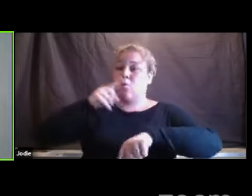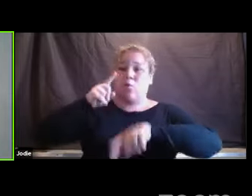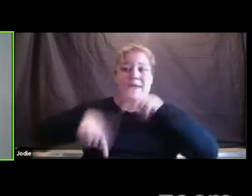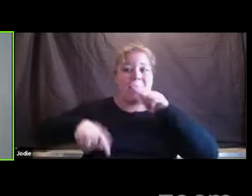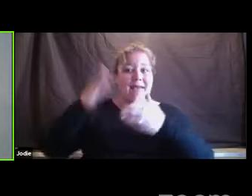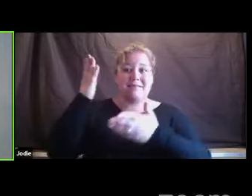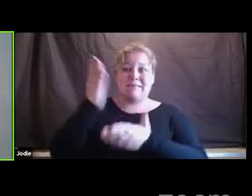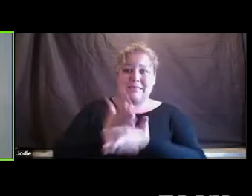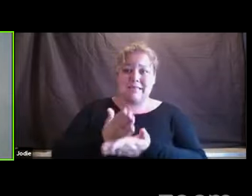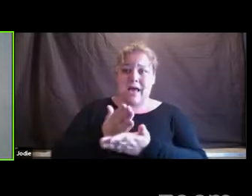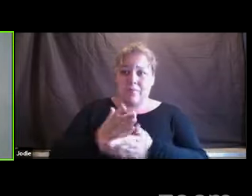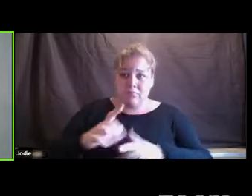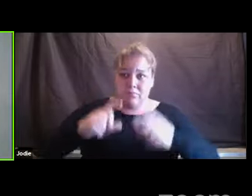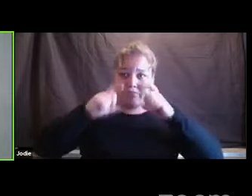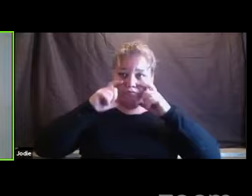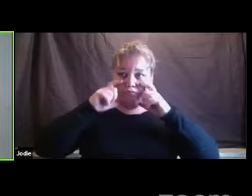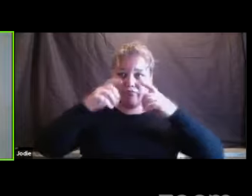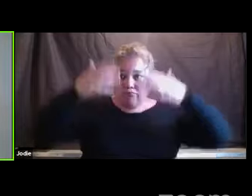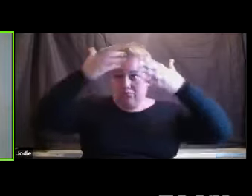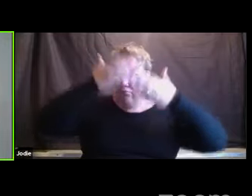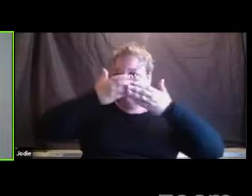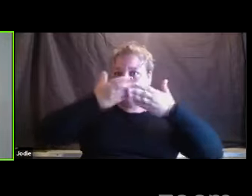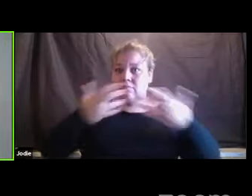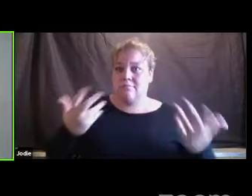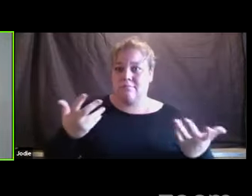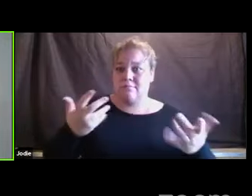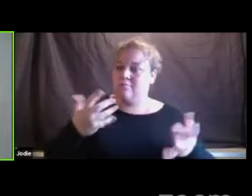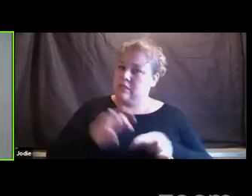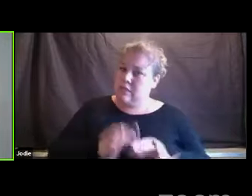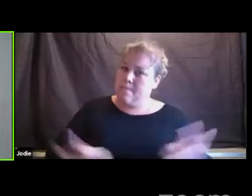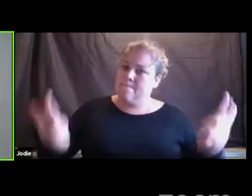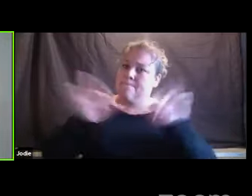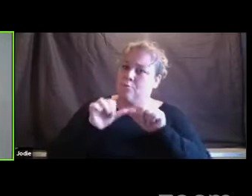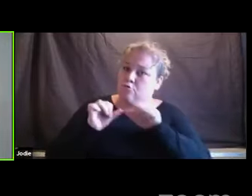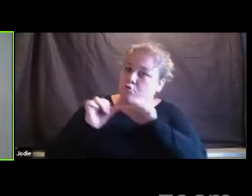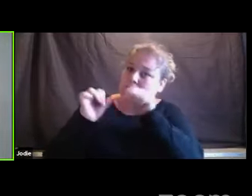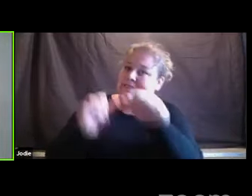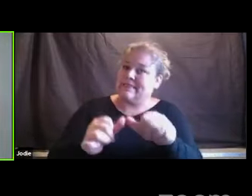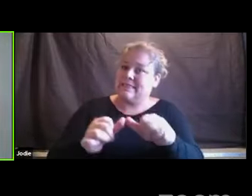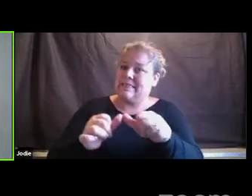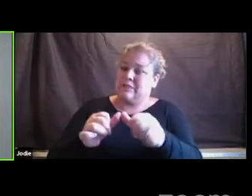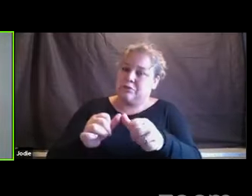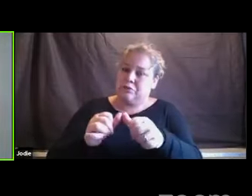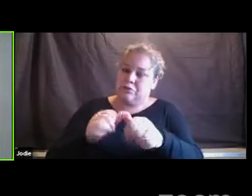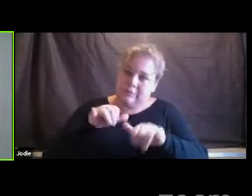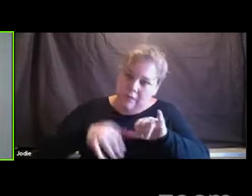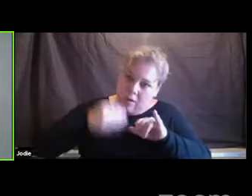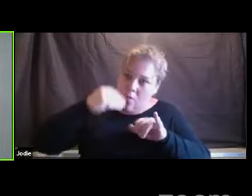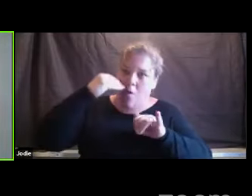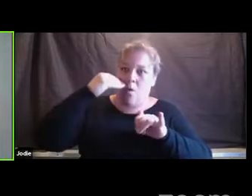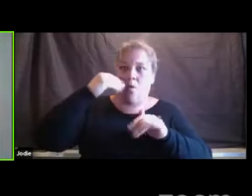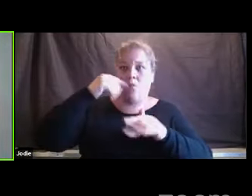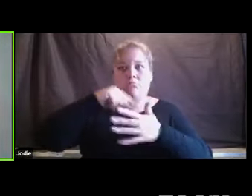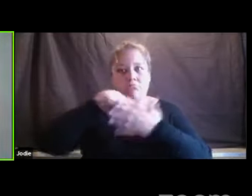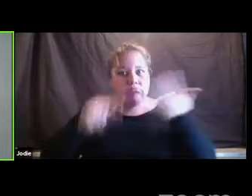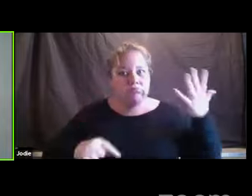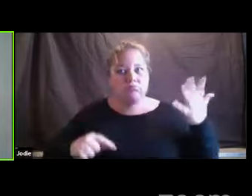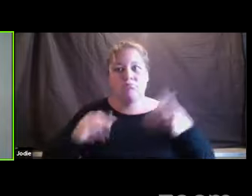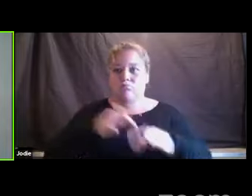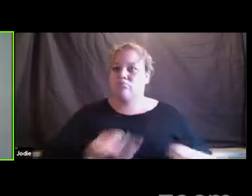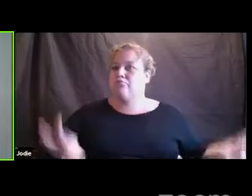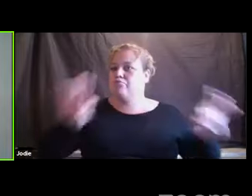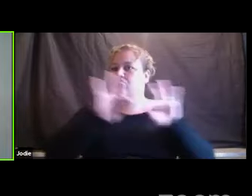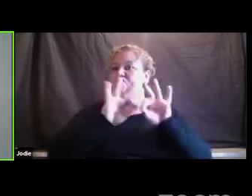do. We have to continue those practices, or it's very simple. The virus will continue to